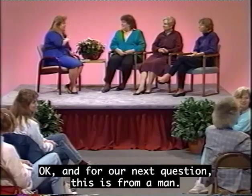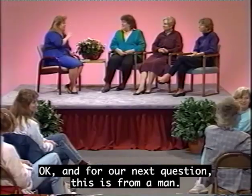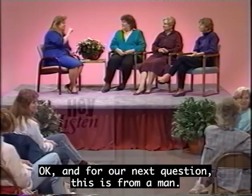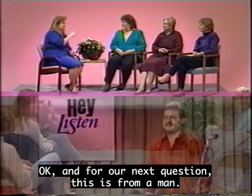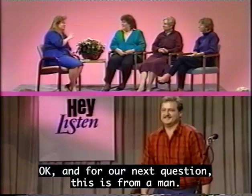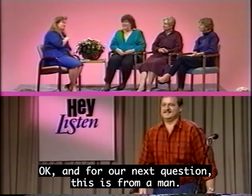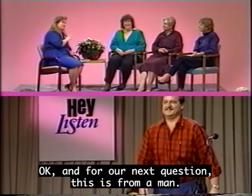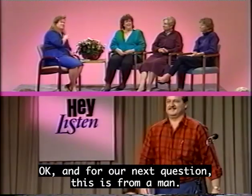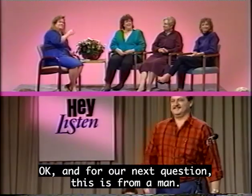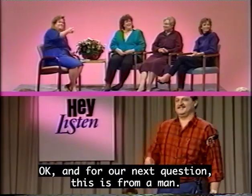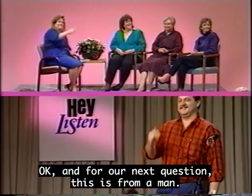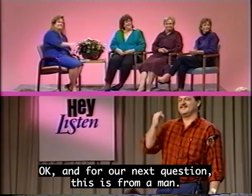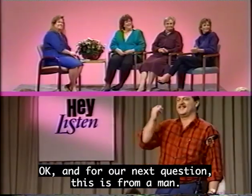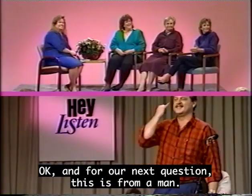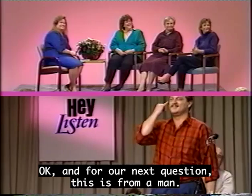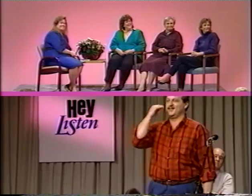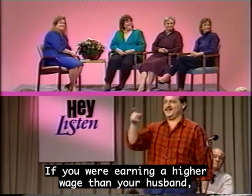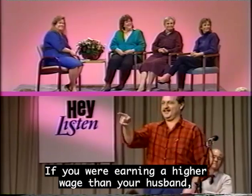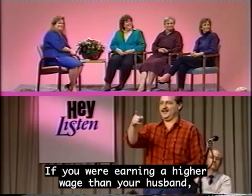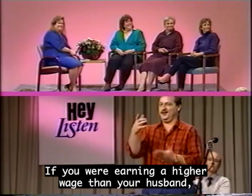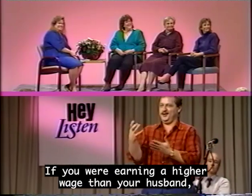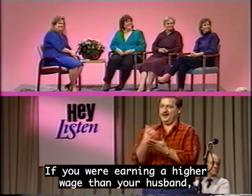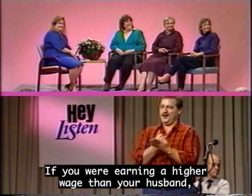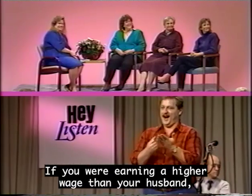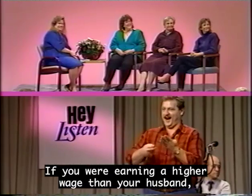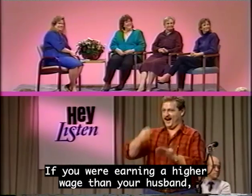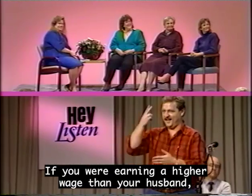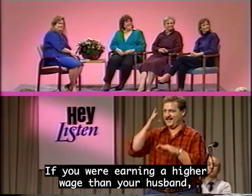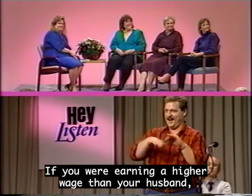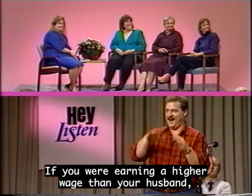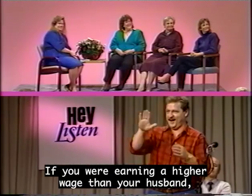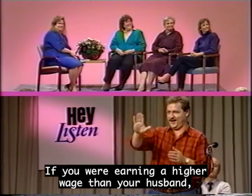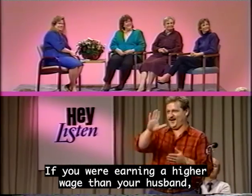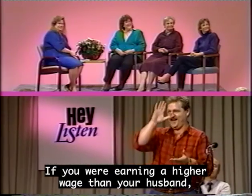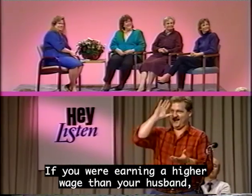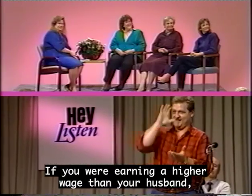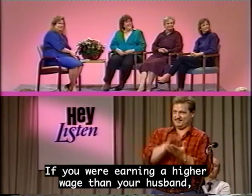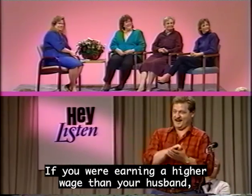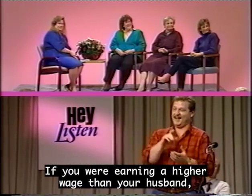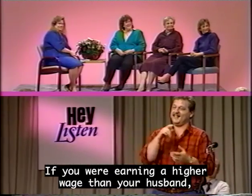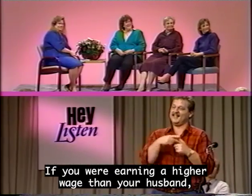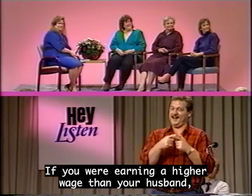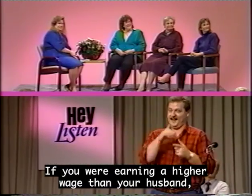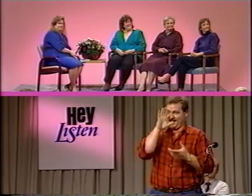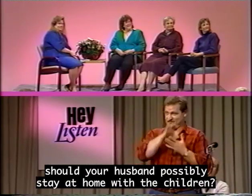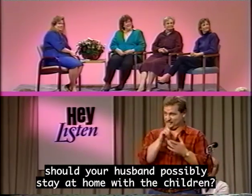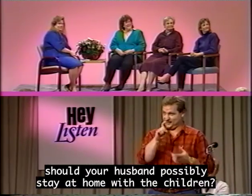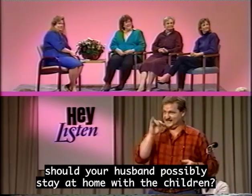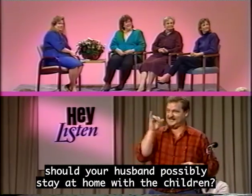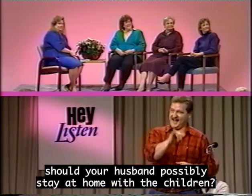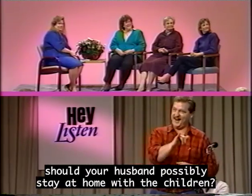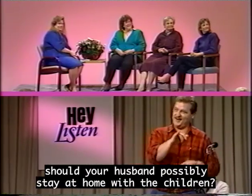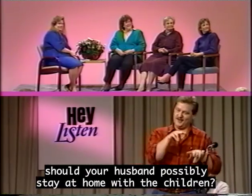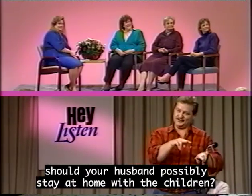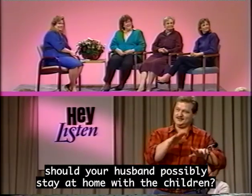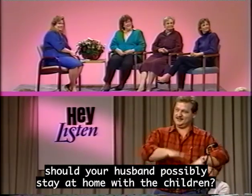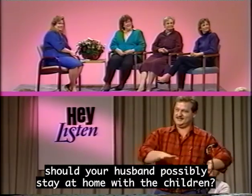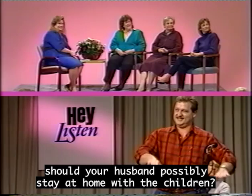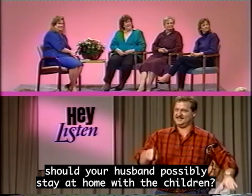next question, this is from a man. If you were earning a higher wage than your husband, should your husband